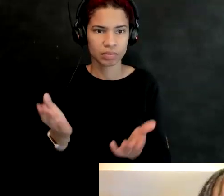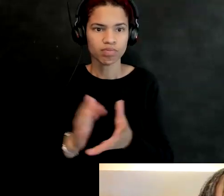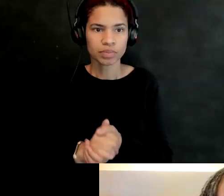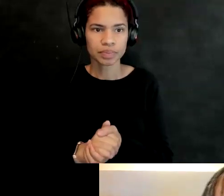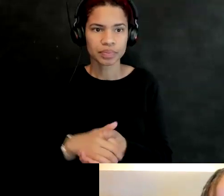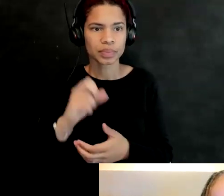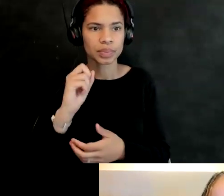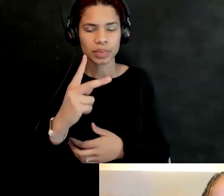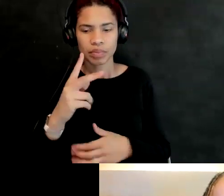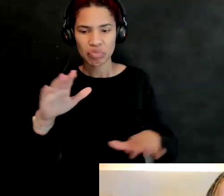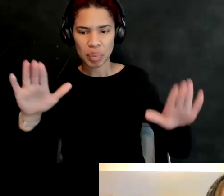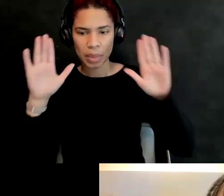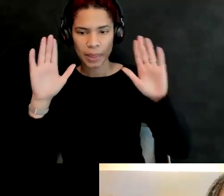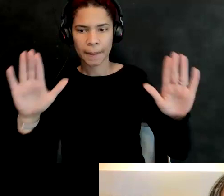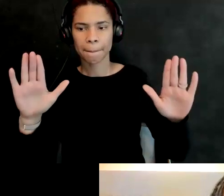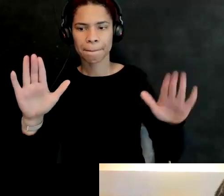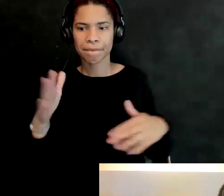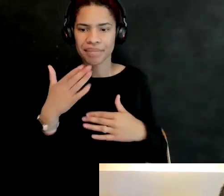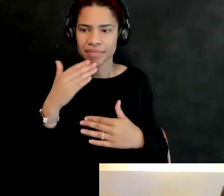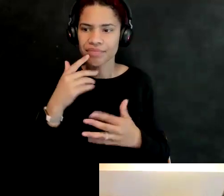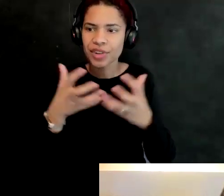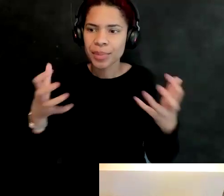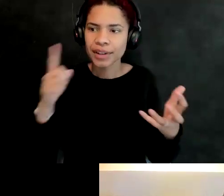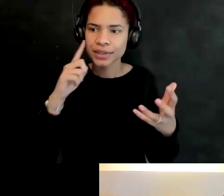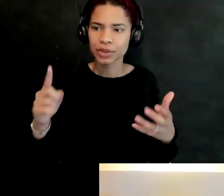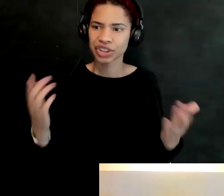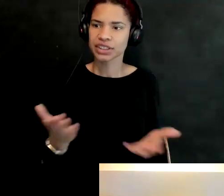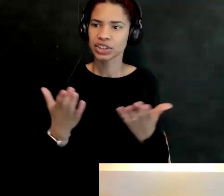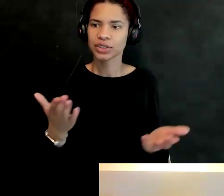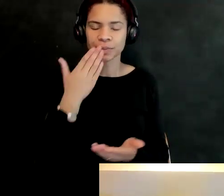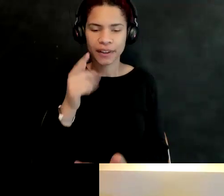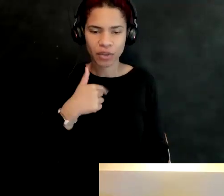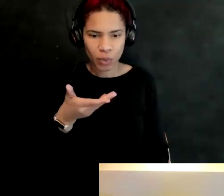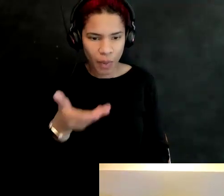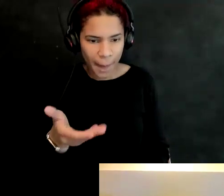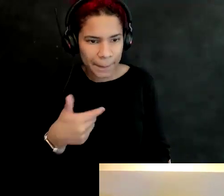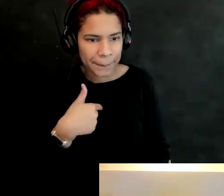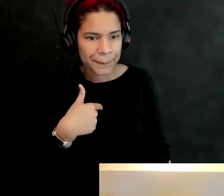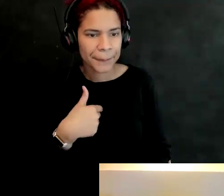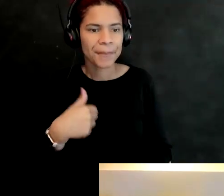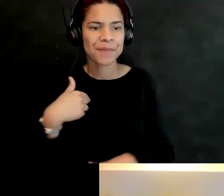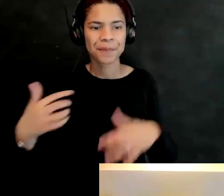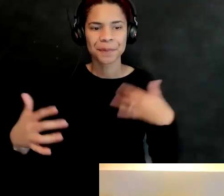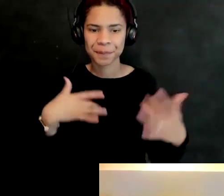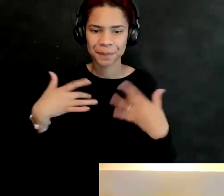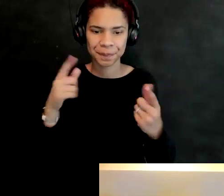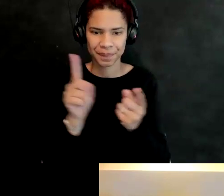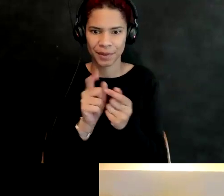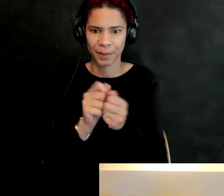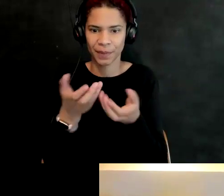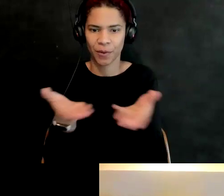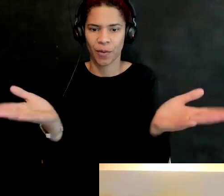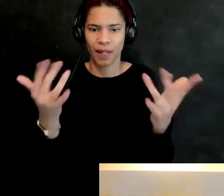Awesome. Thank you so much, everybody, for being here. Thank you for welcoming me. And I'm really, really excited to meet with you all